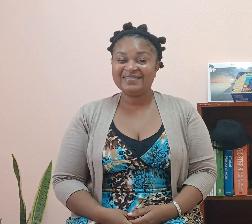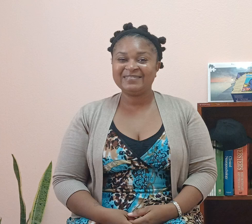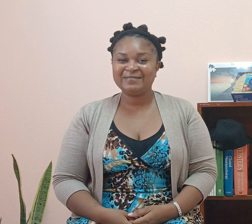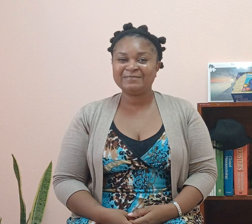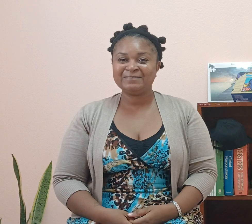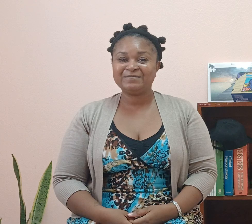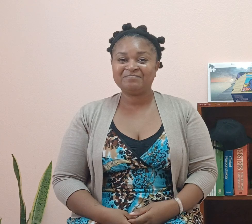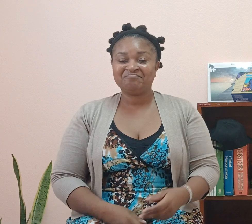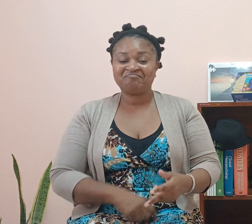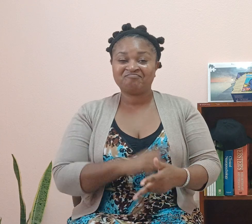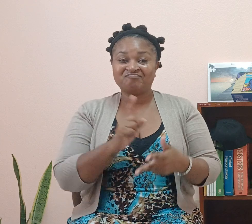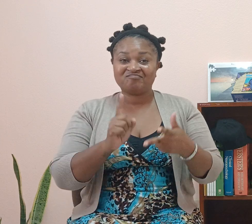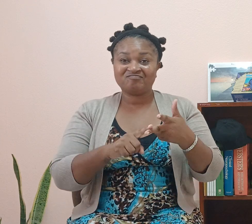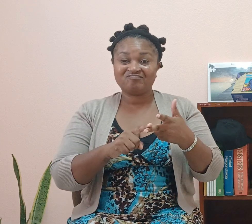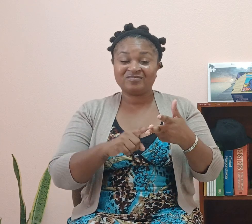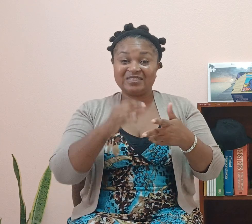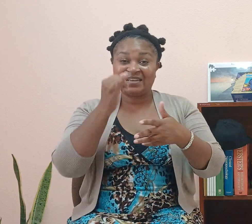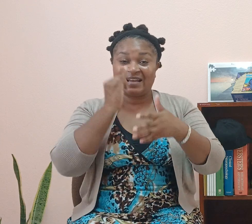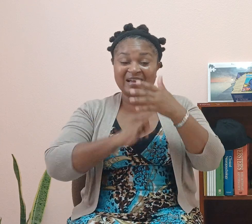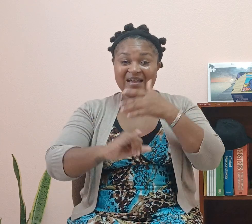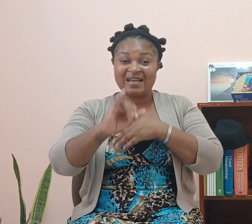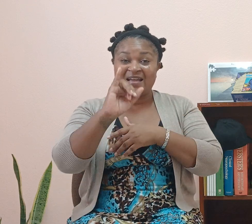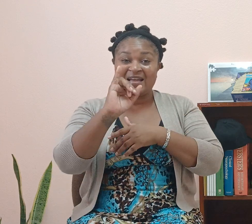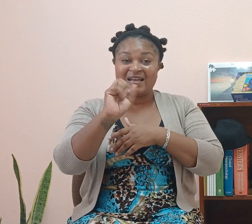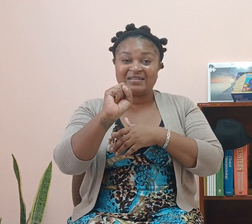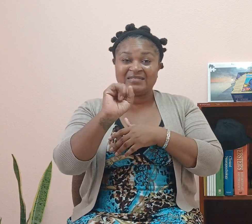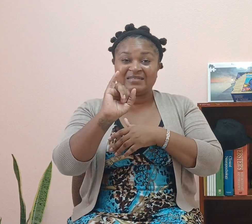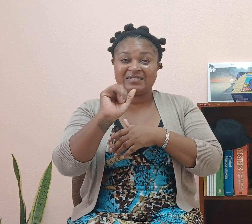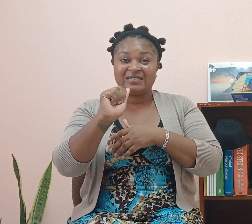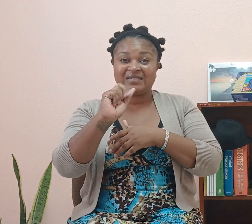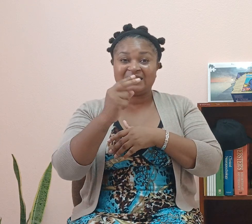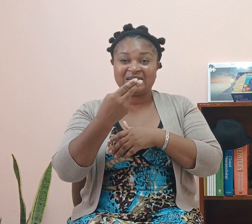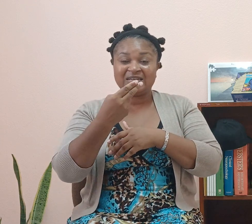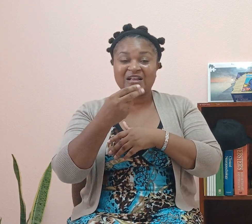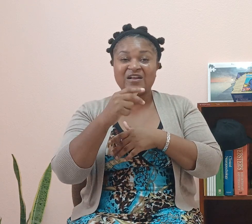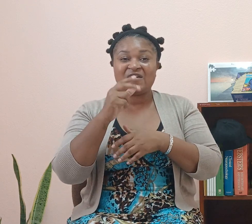Isaiah 41 verse 10, Common English Bible.